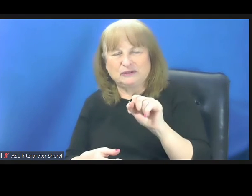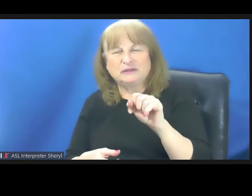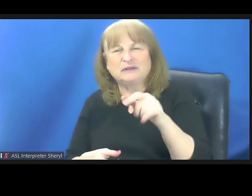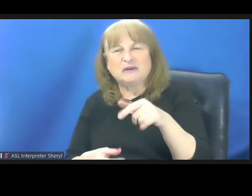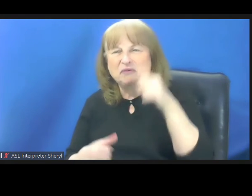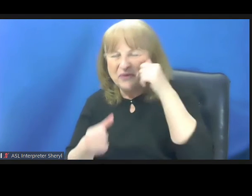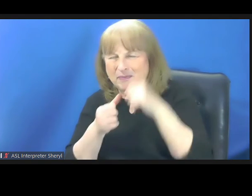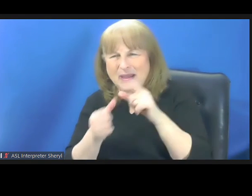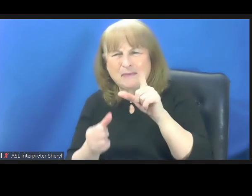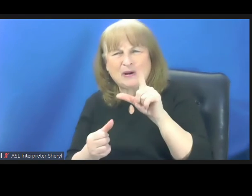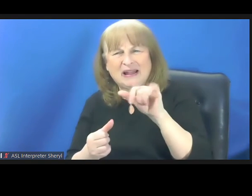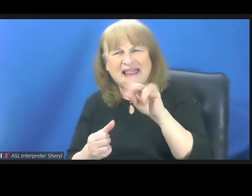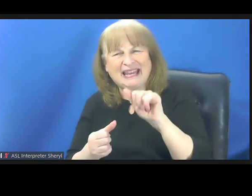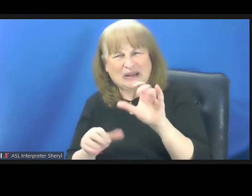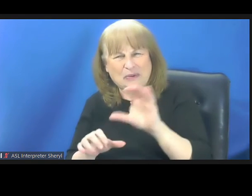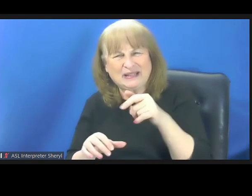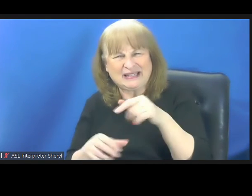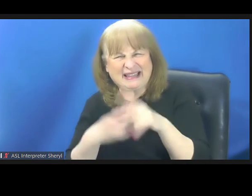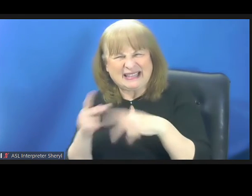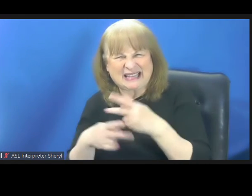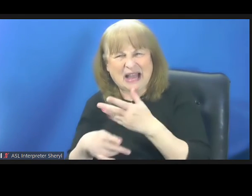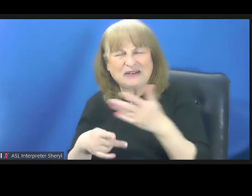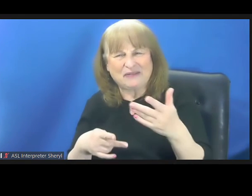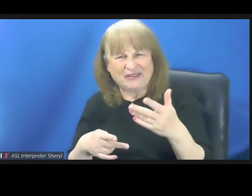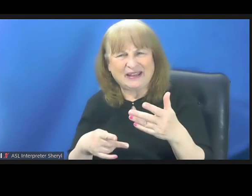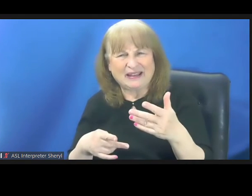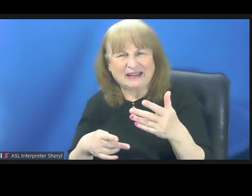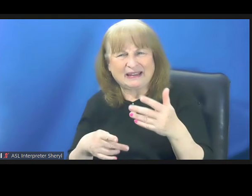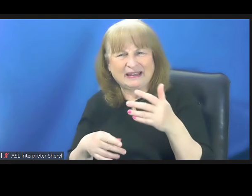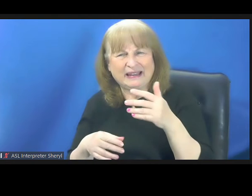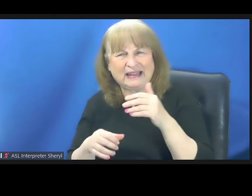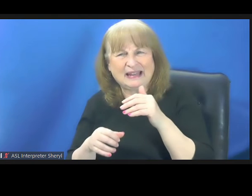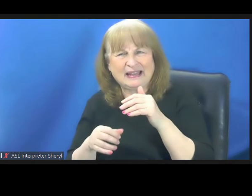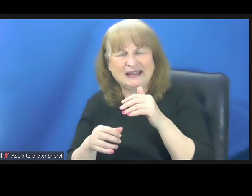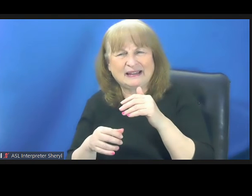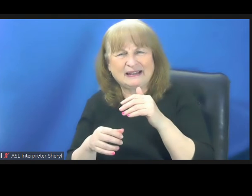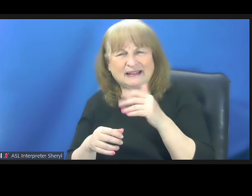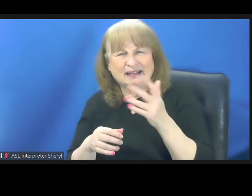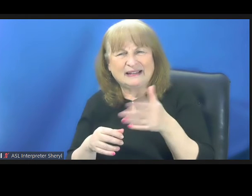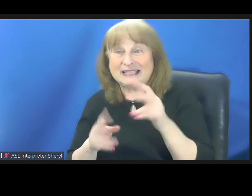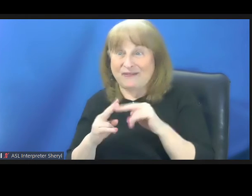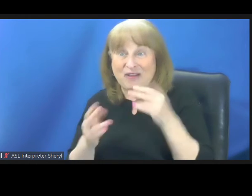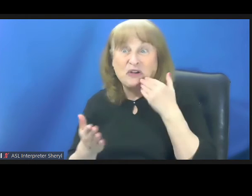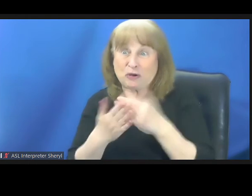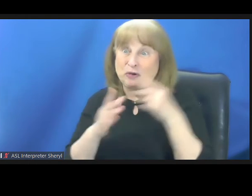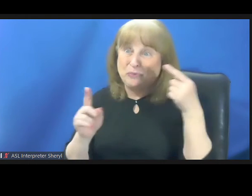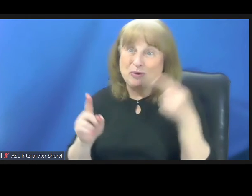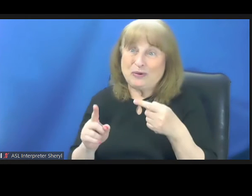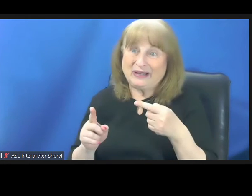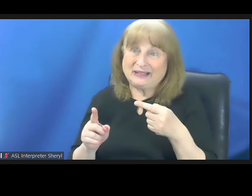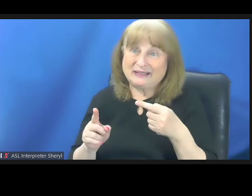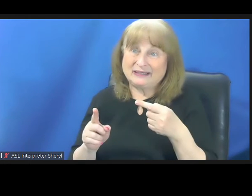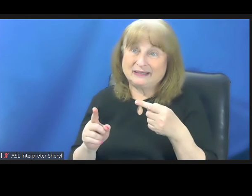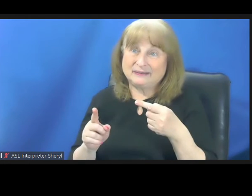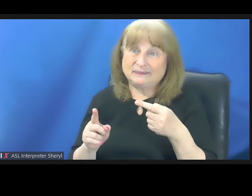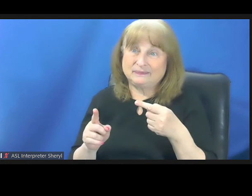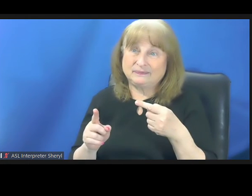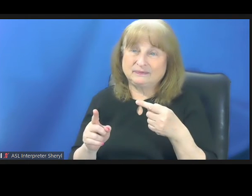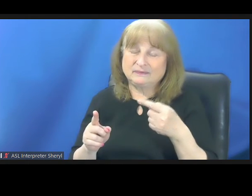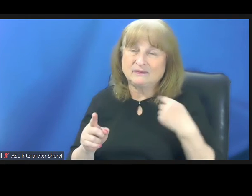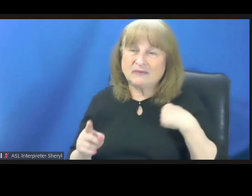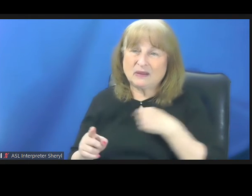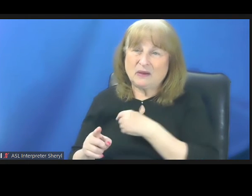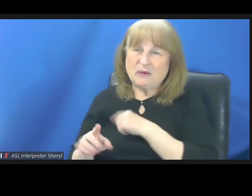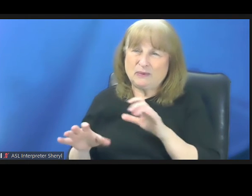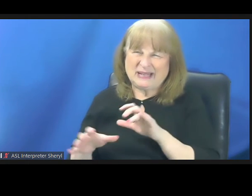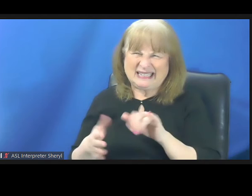we did this kind of thing in those. It's a very good point, but we did that